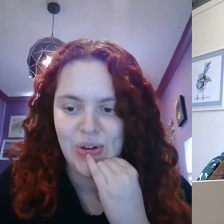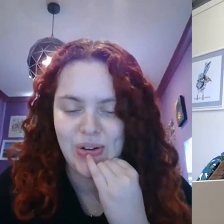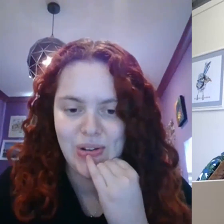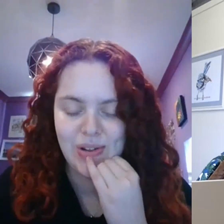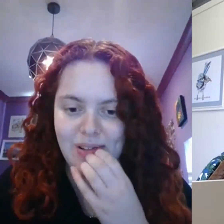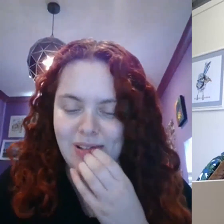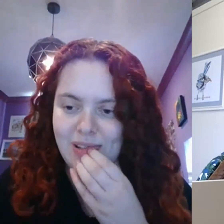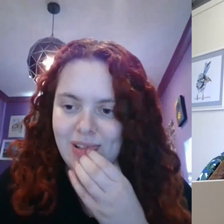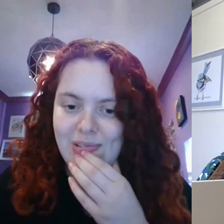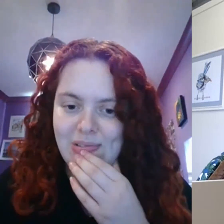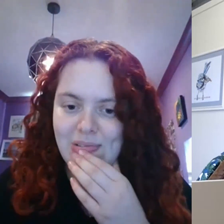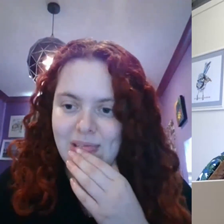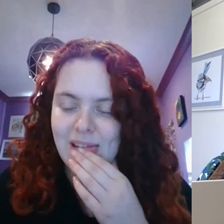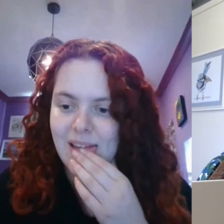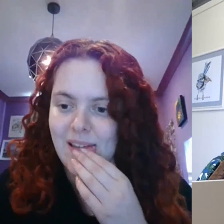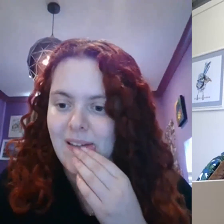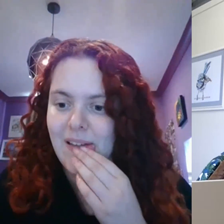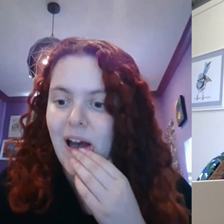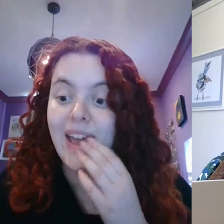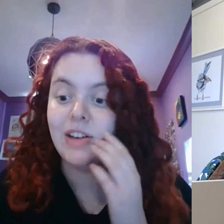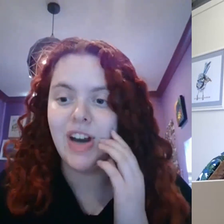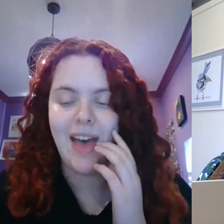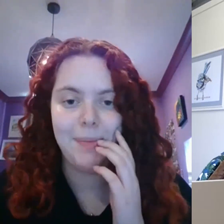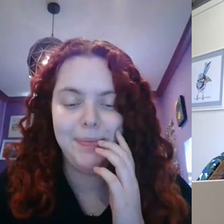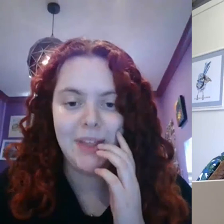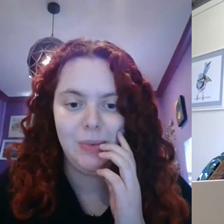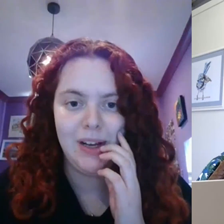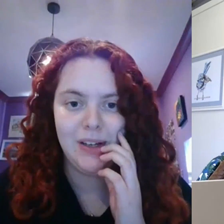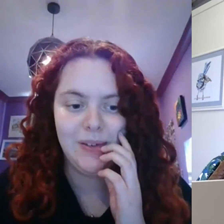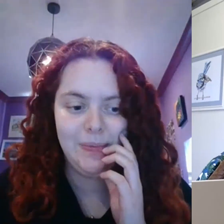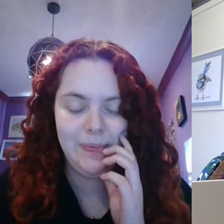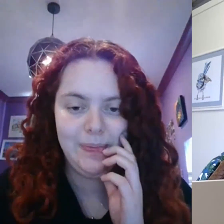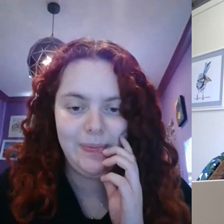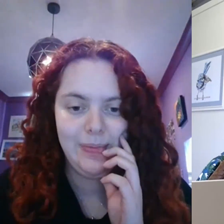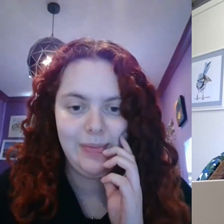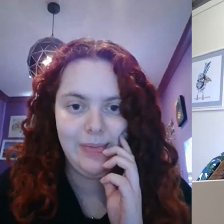reassign you. So do I just click join room? Oh, yeah, try that. That should work.